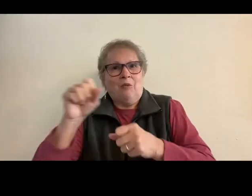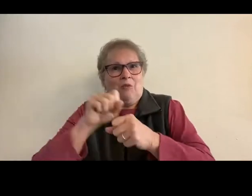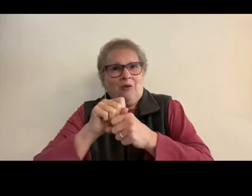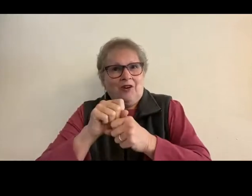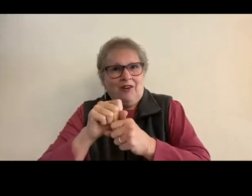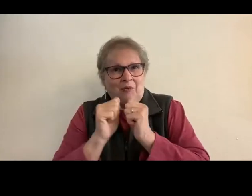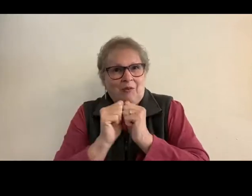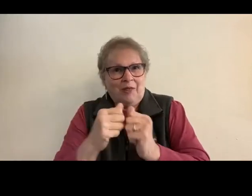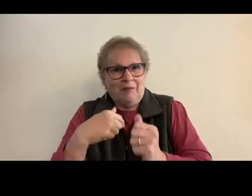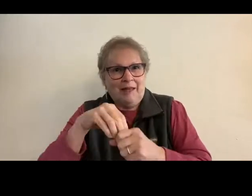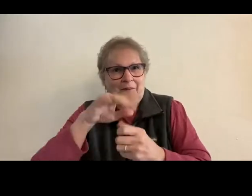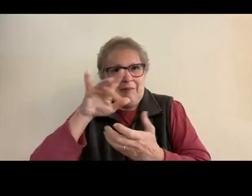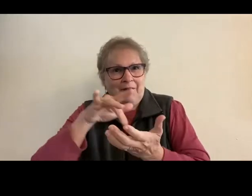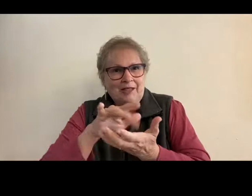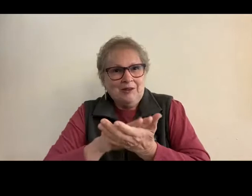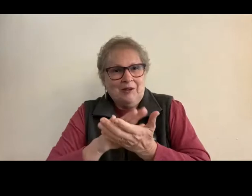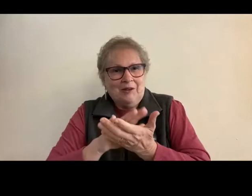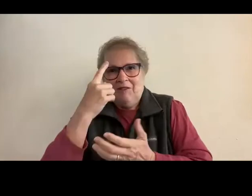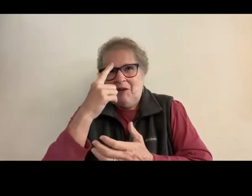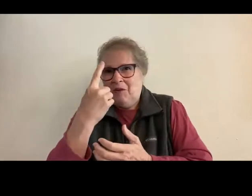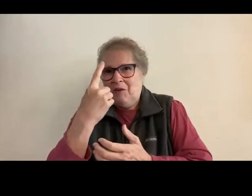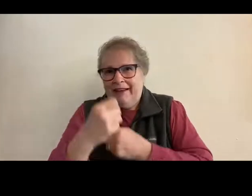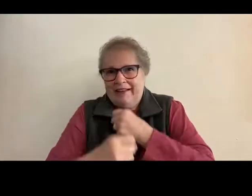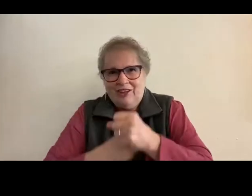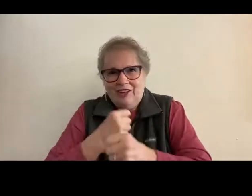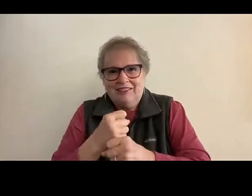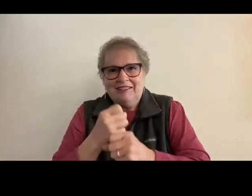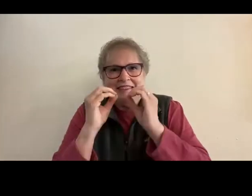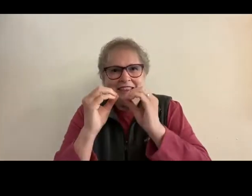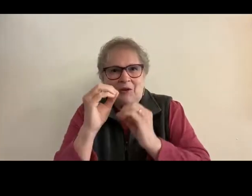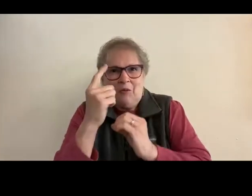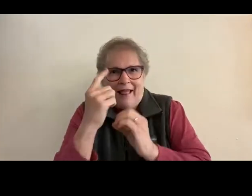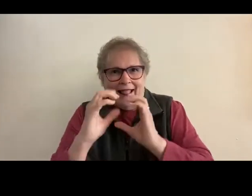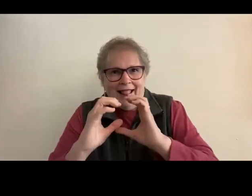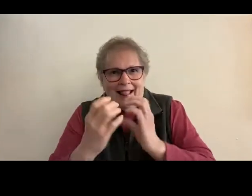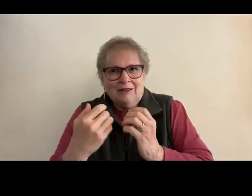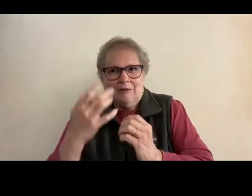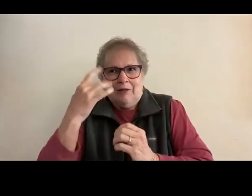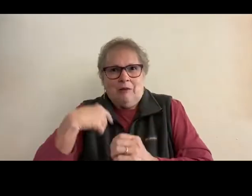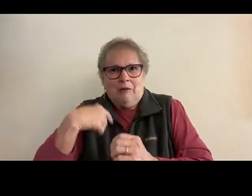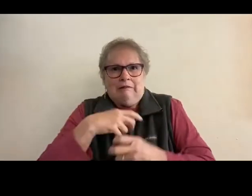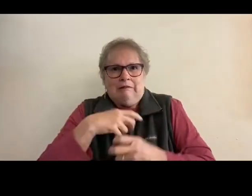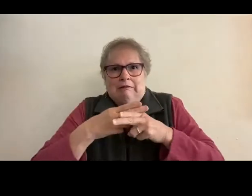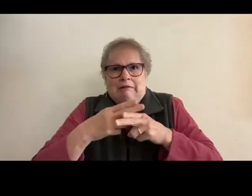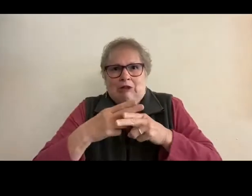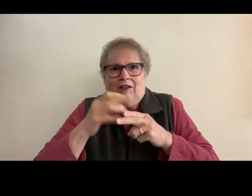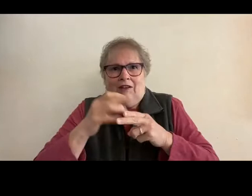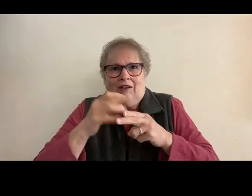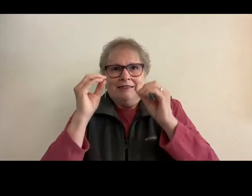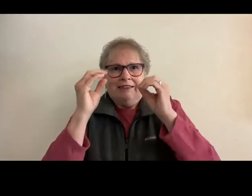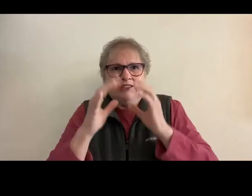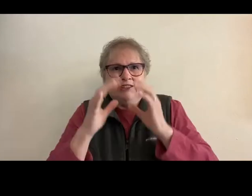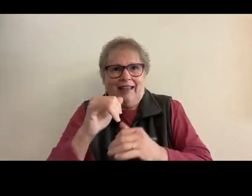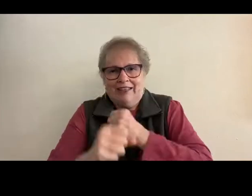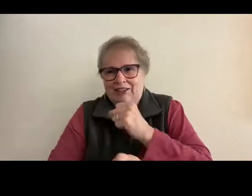again. So he worked with me in middle school for 1 year, teaching one class because